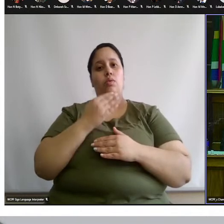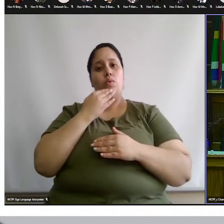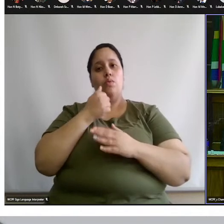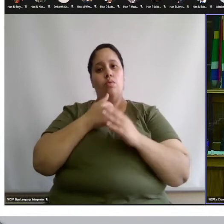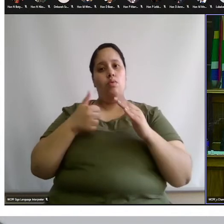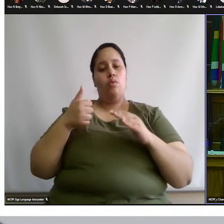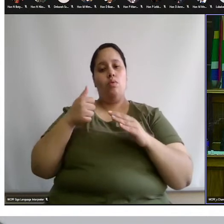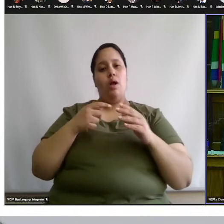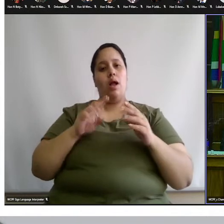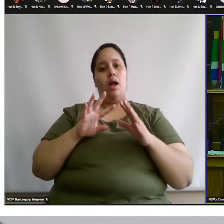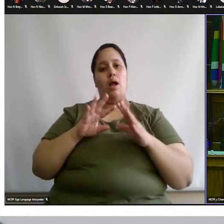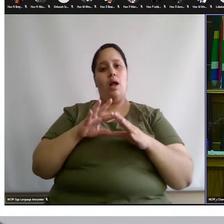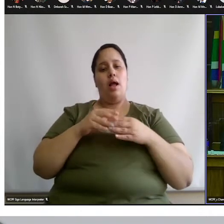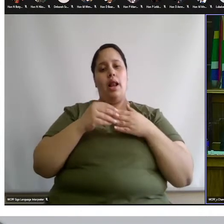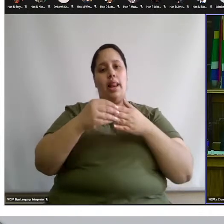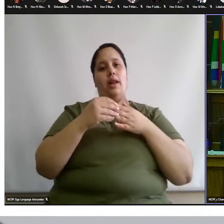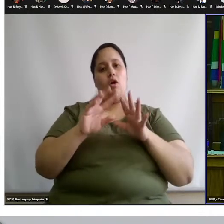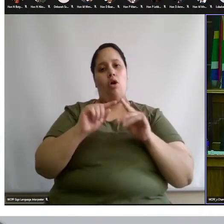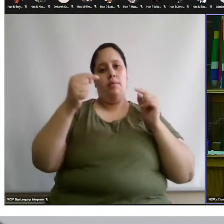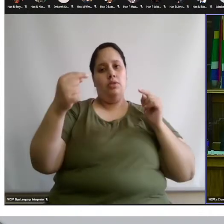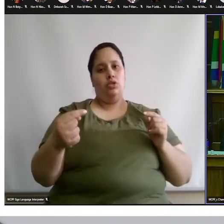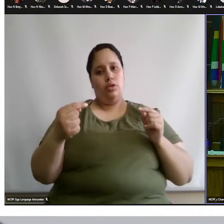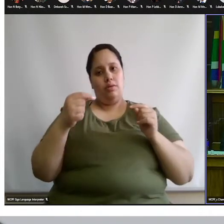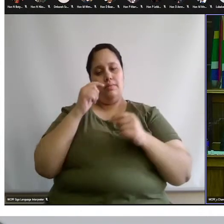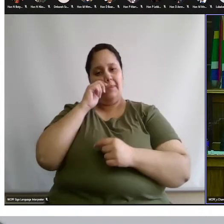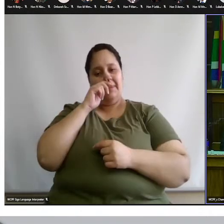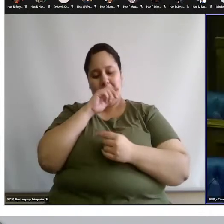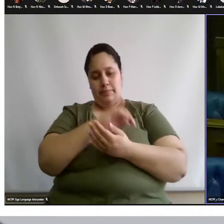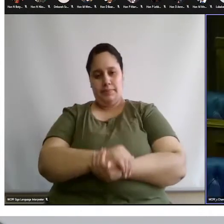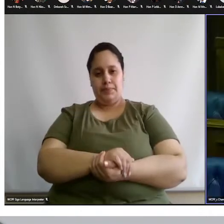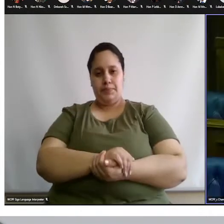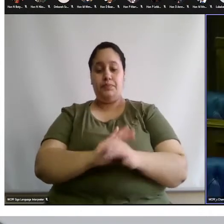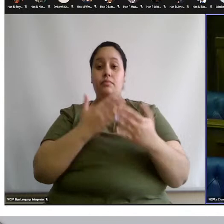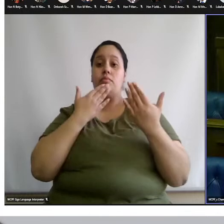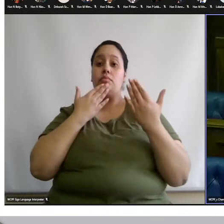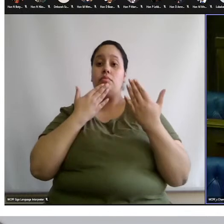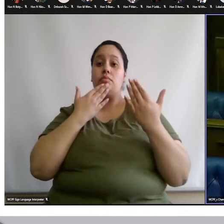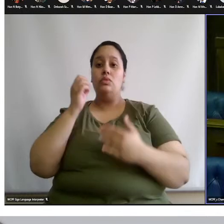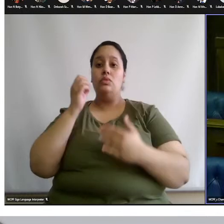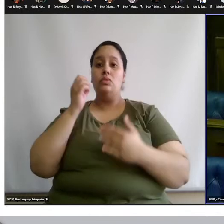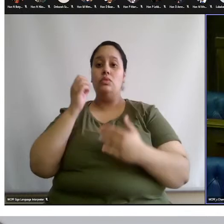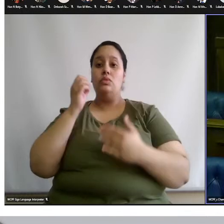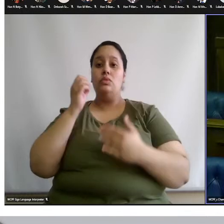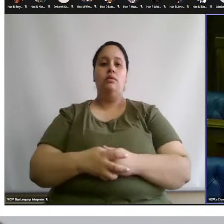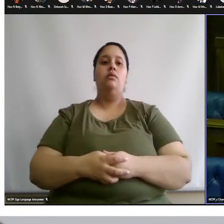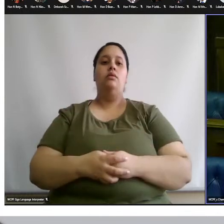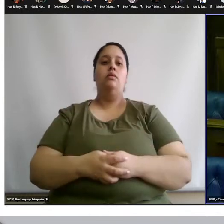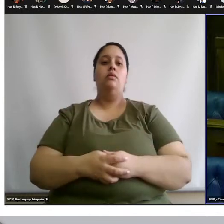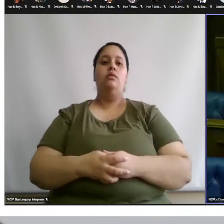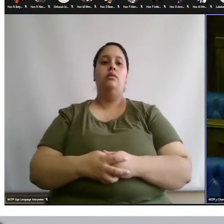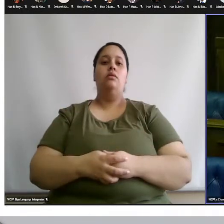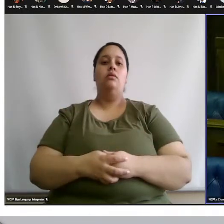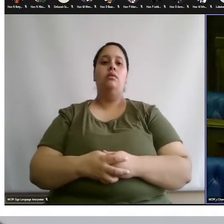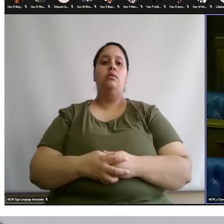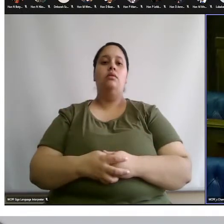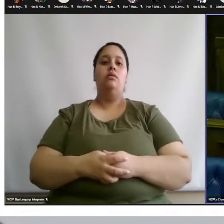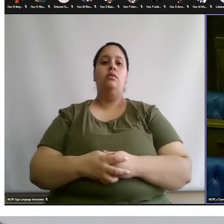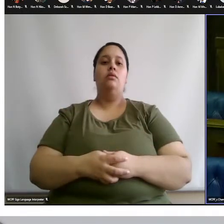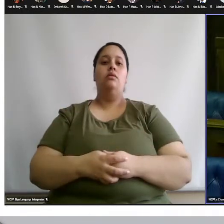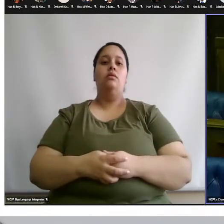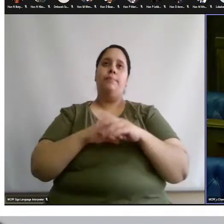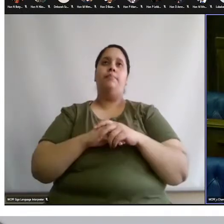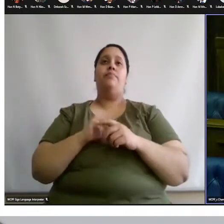of the Opposition. Thank you very much once again, Speaker. Speaker, it's very clear that the